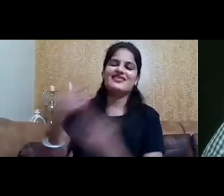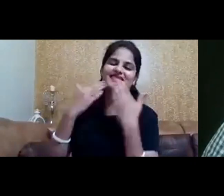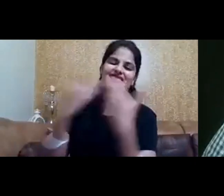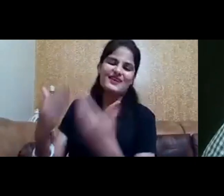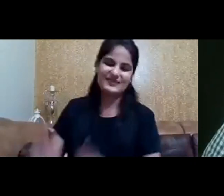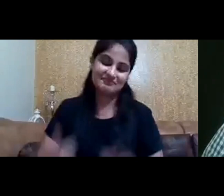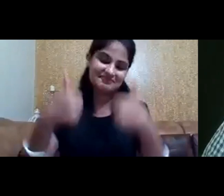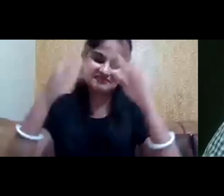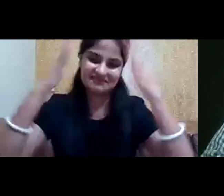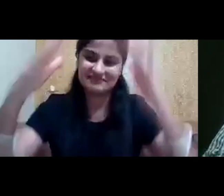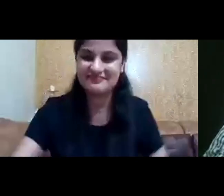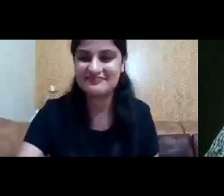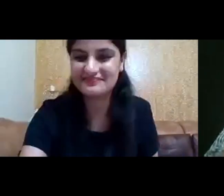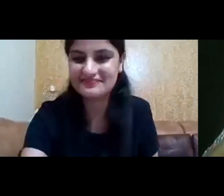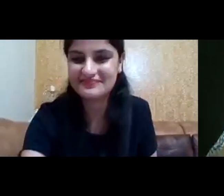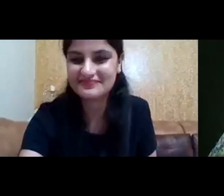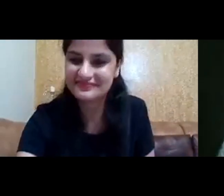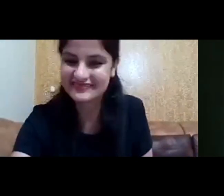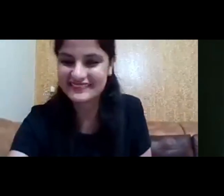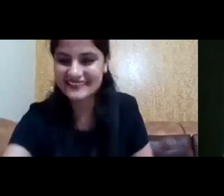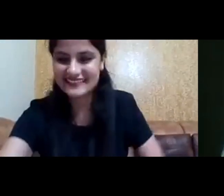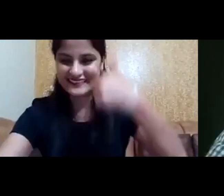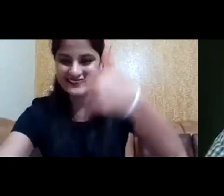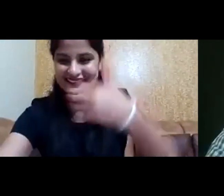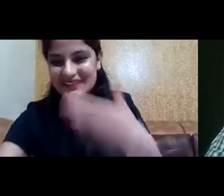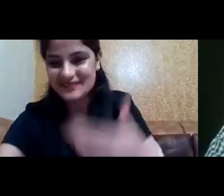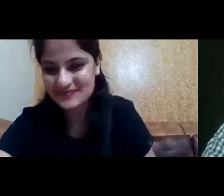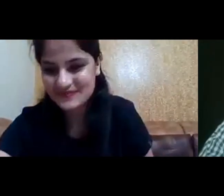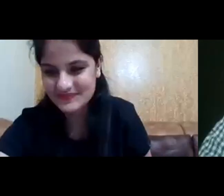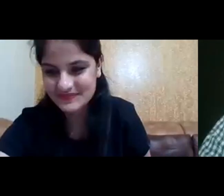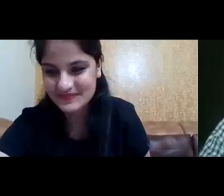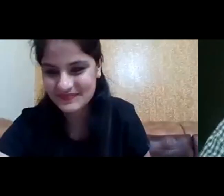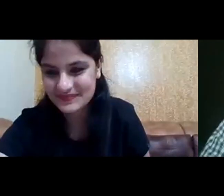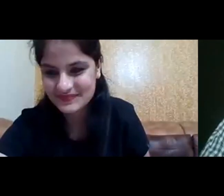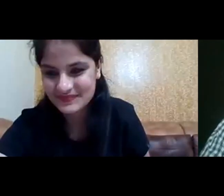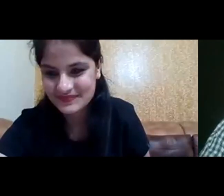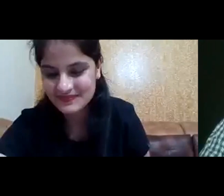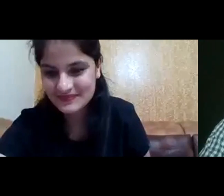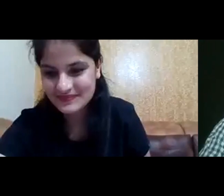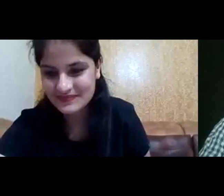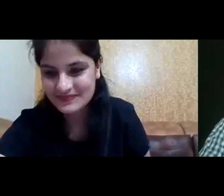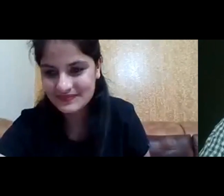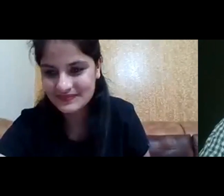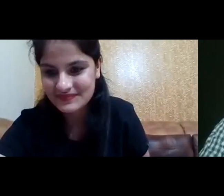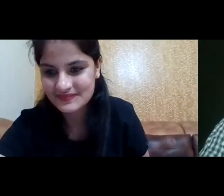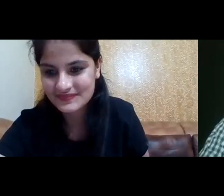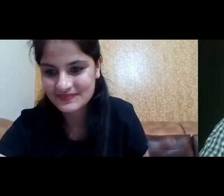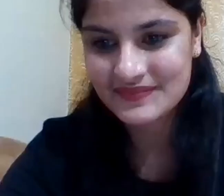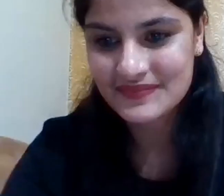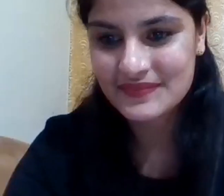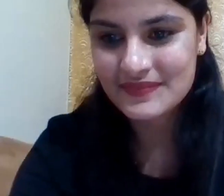told us about how to get the vaccine, how to yes, get through it. That was wonderful. Thank you. thank you.